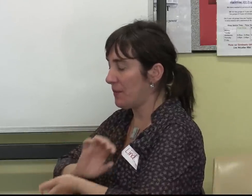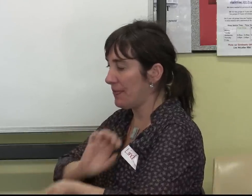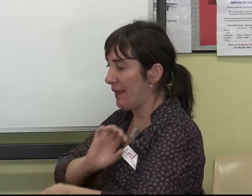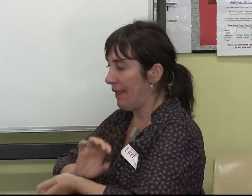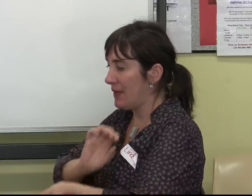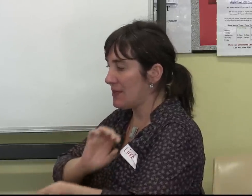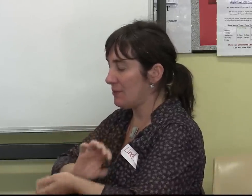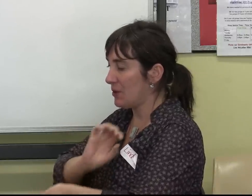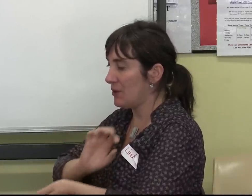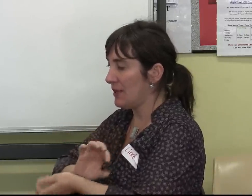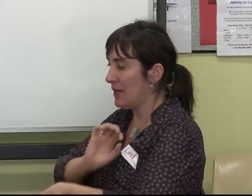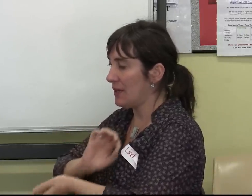really there? Is that block really there?